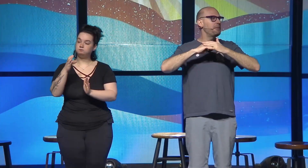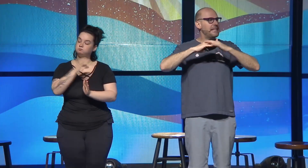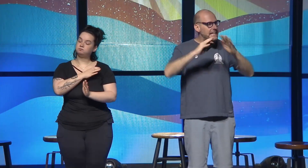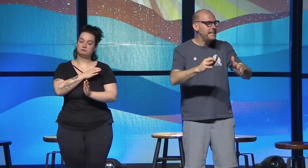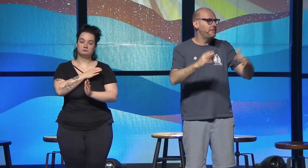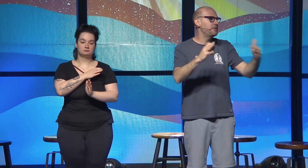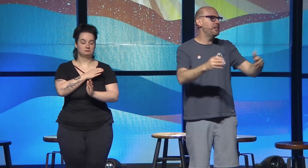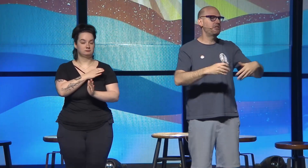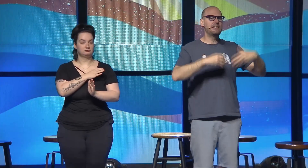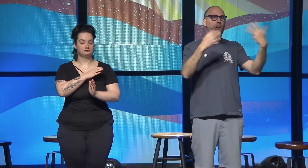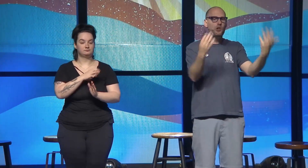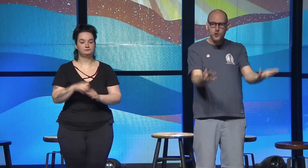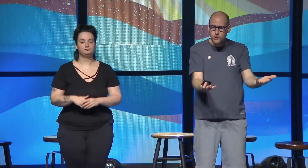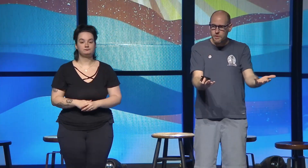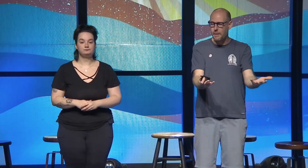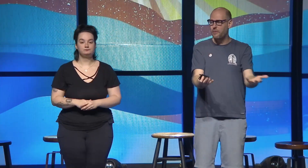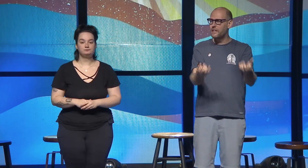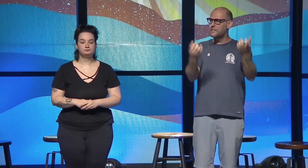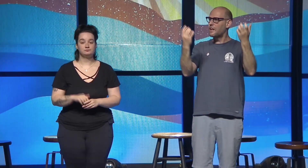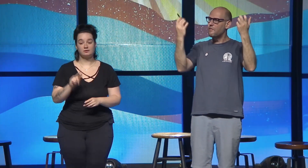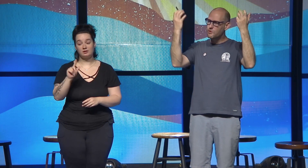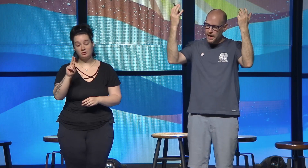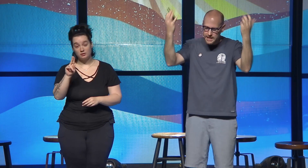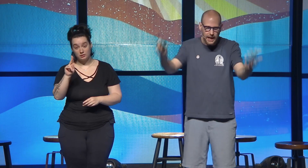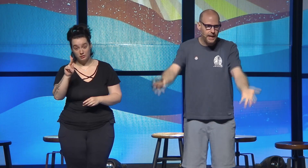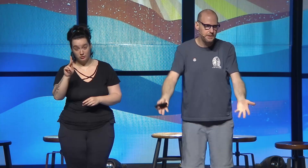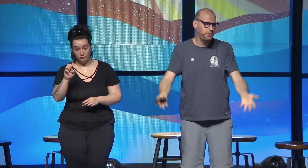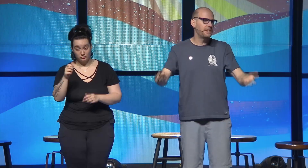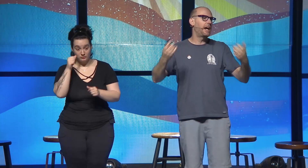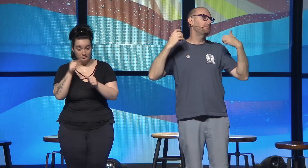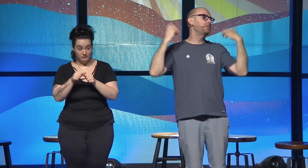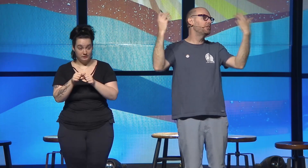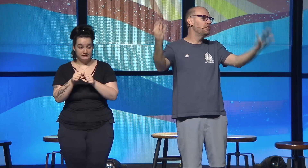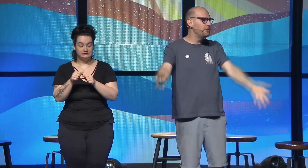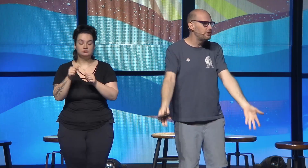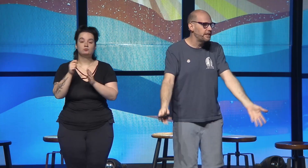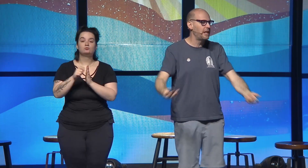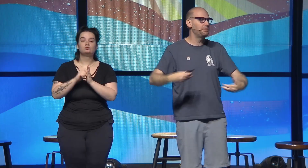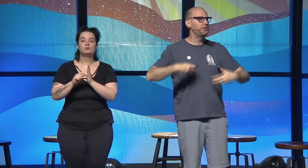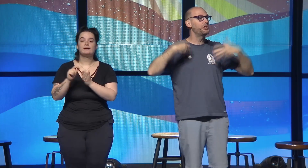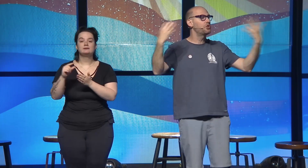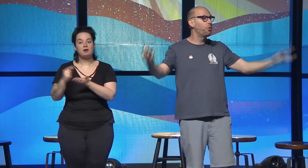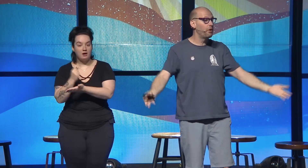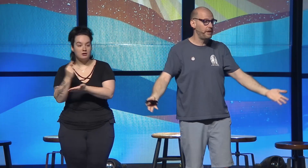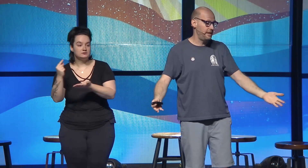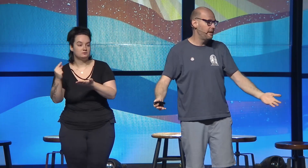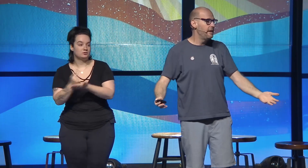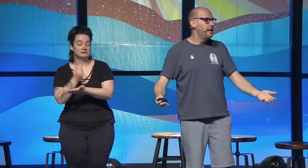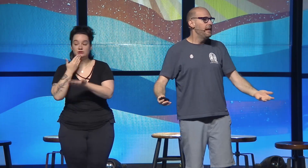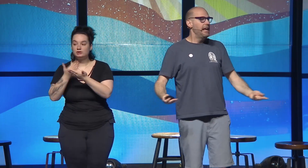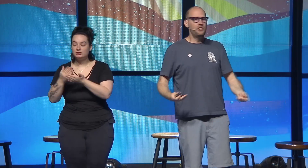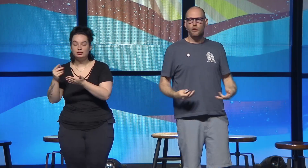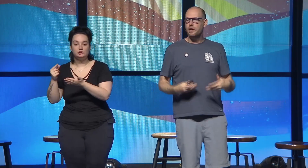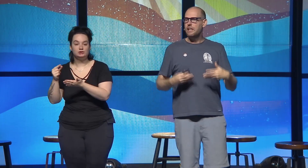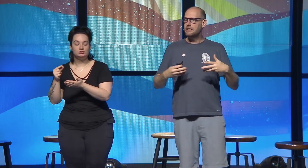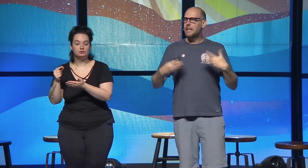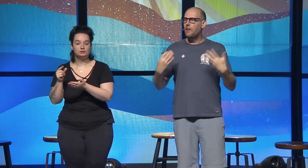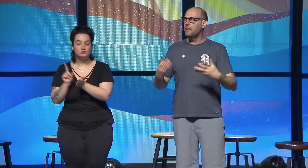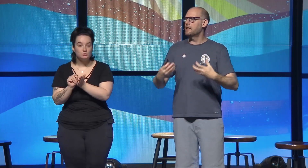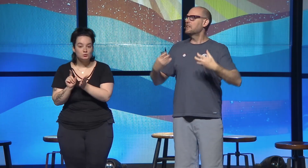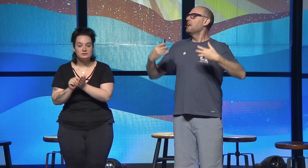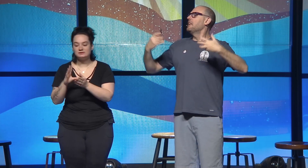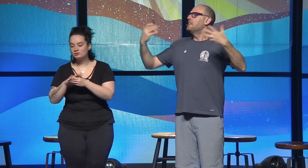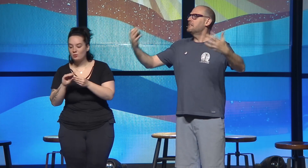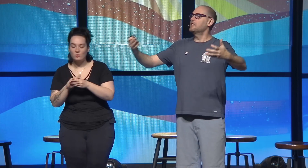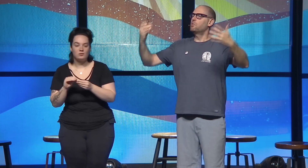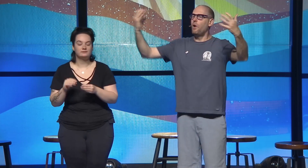midst of the beginning of his ministry. So now Luke, remember, is writing gospel, and gospel is good news, and gospel is story. And so he's